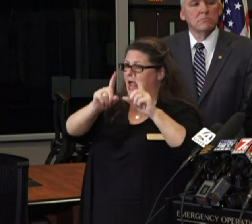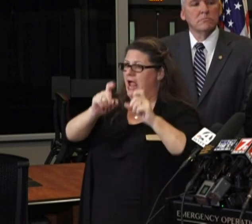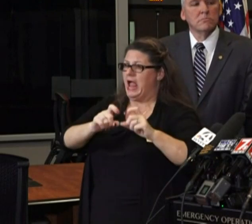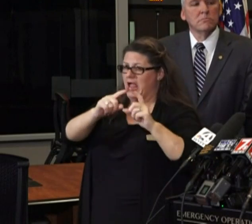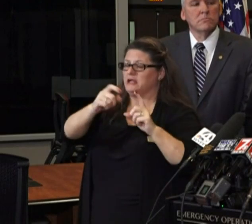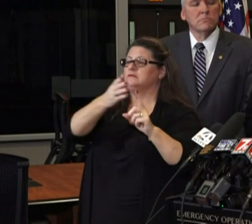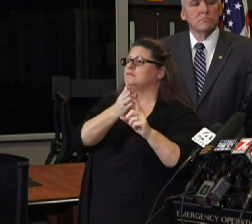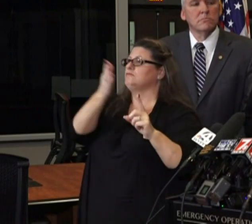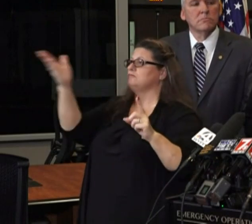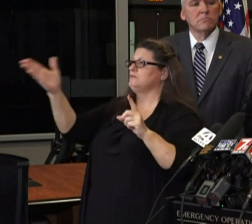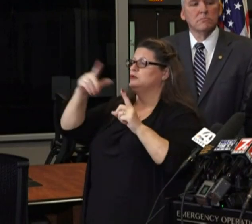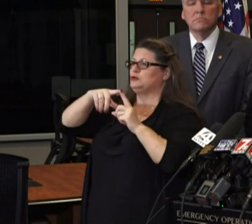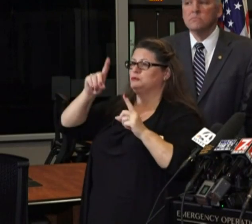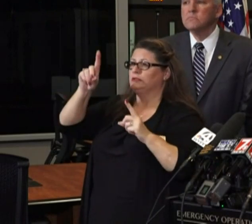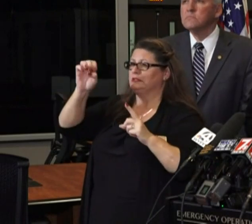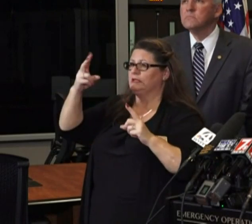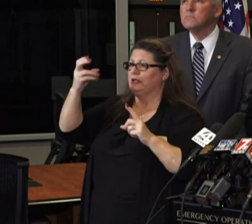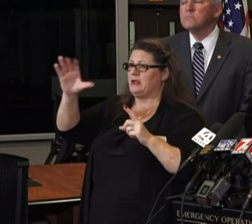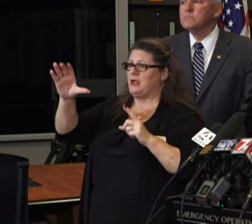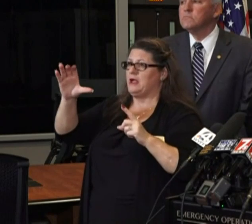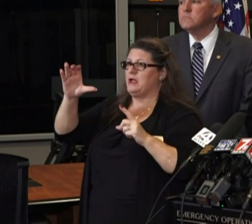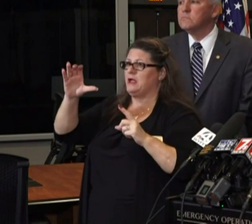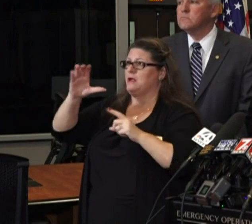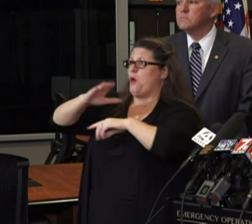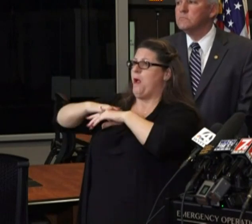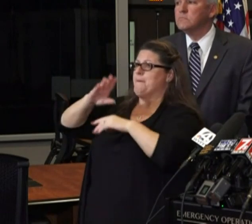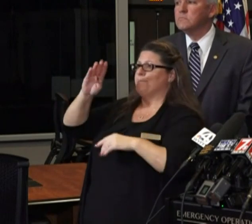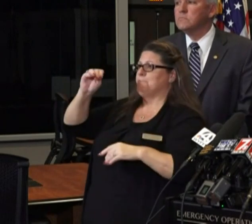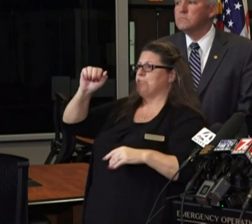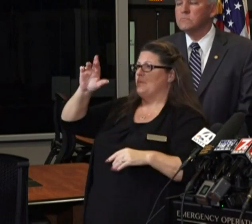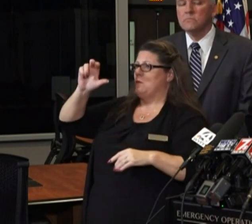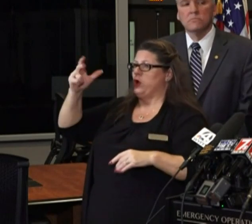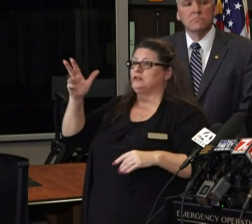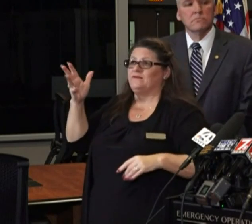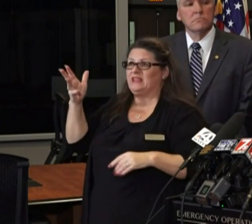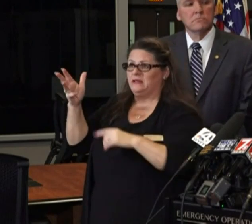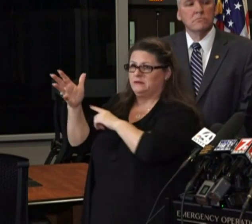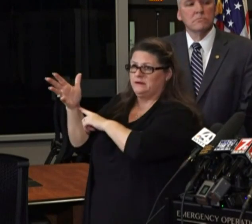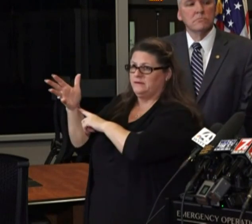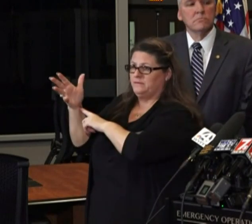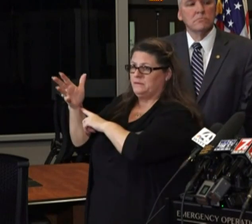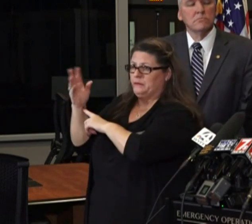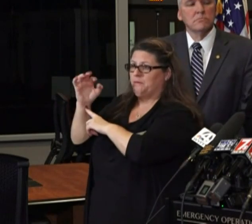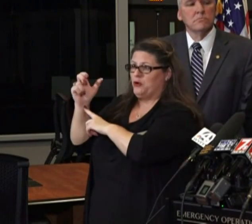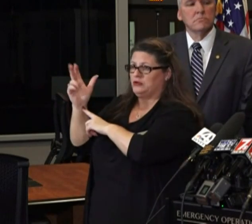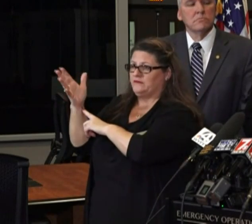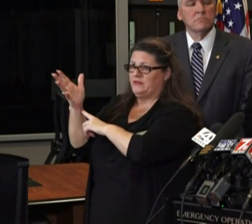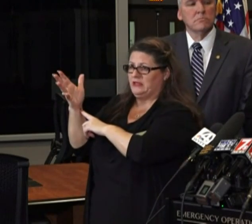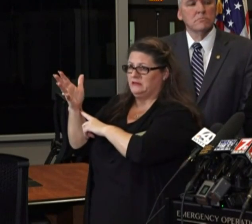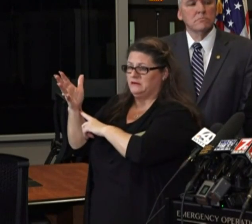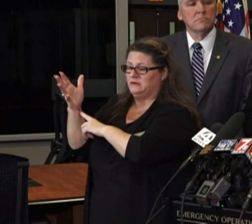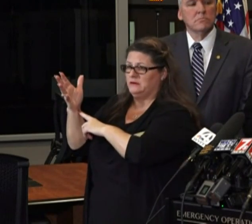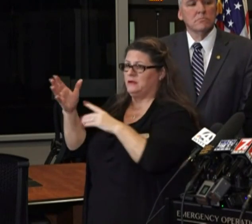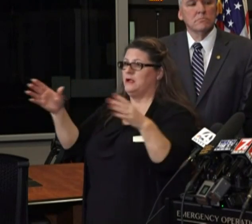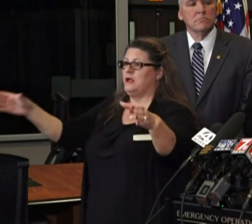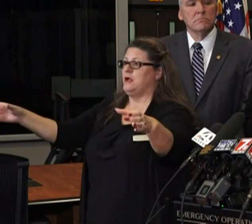submitted to RDHEC lab on March the 5th, and that is the we received both of those specimens on the same day, and they